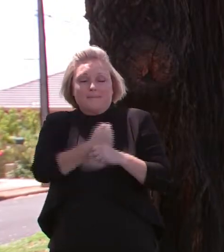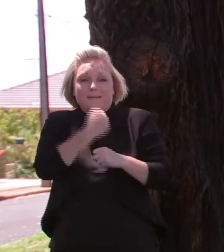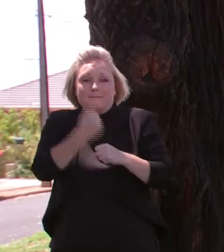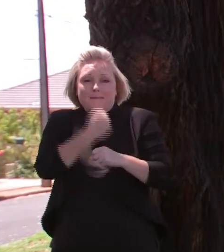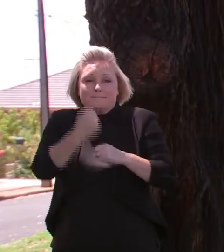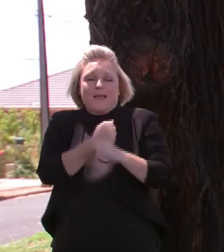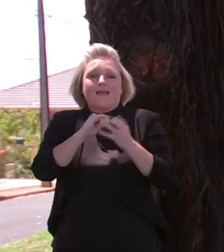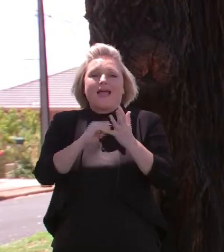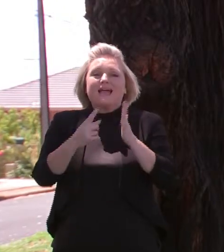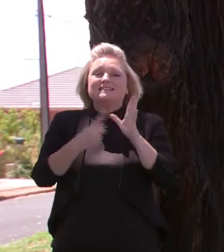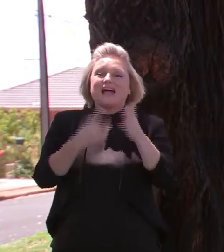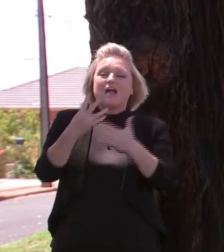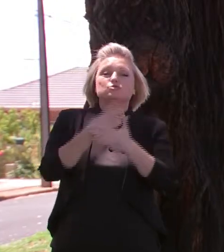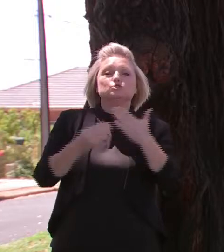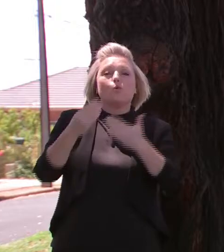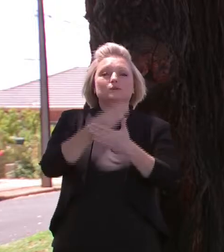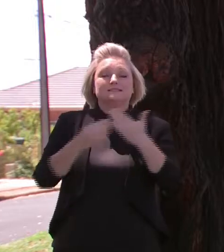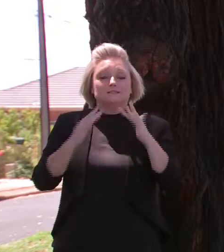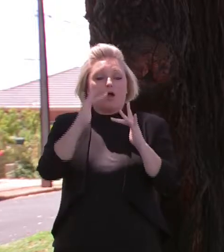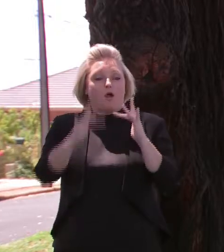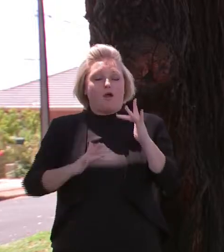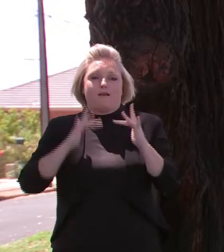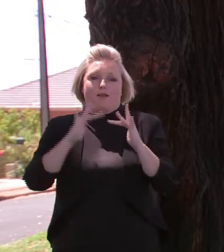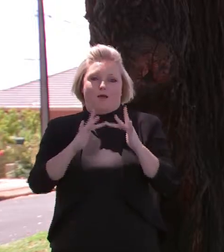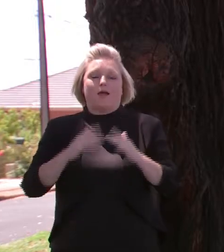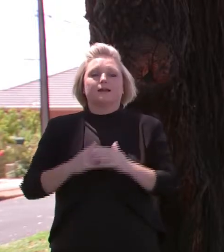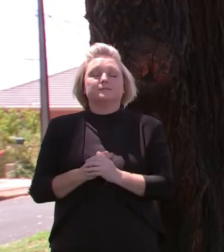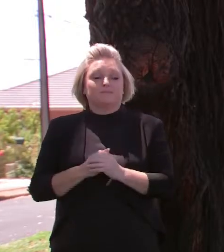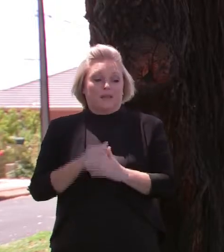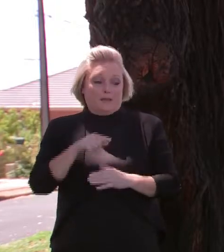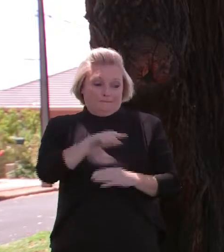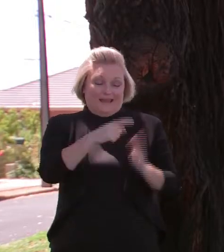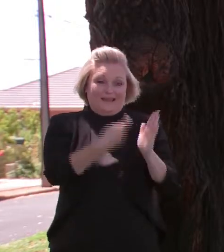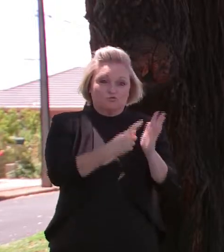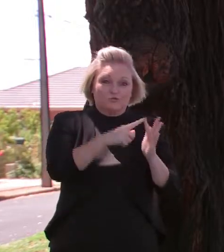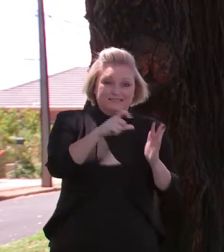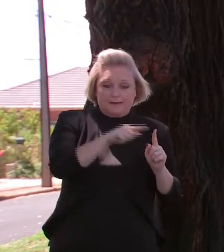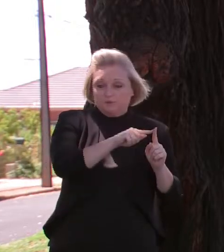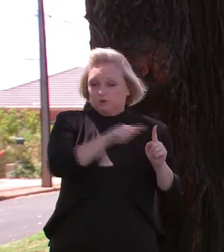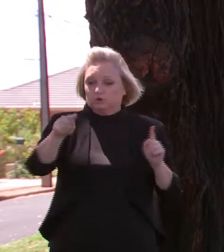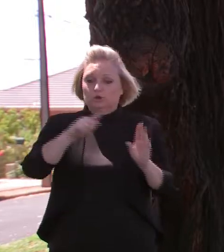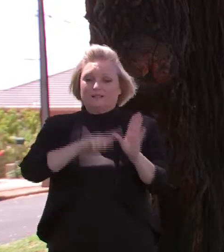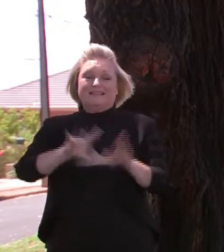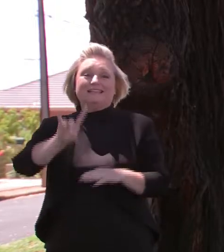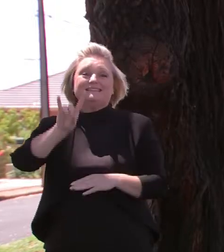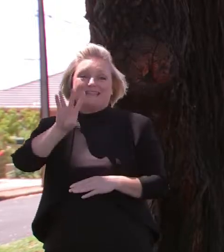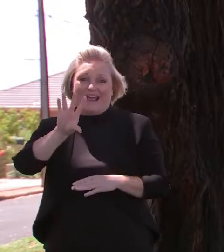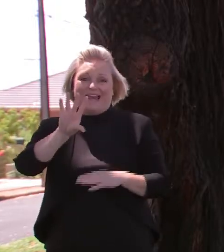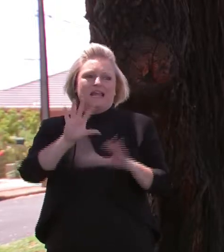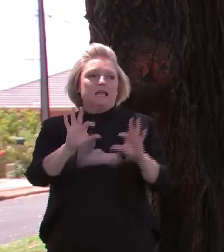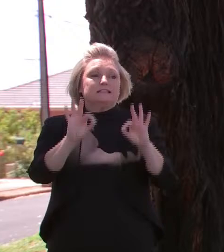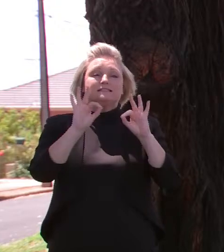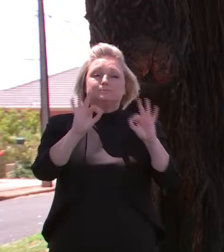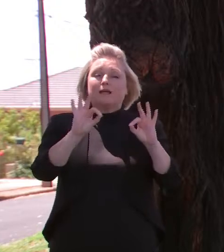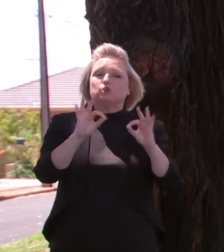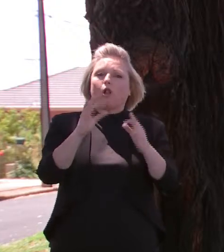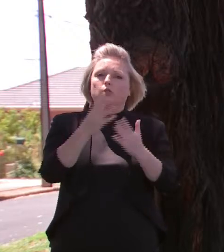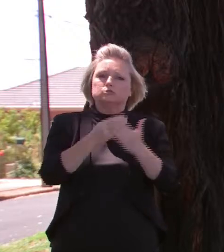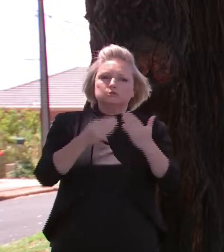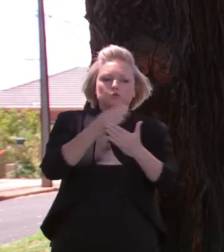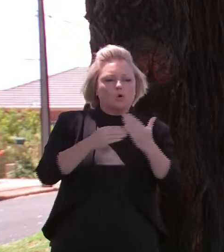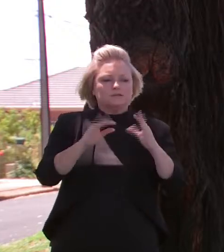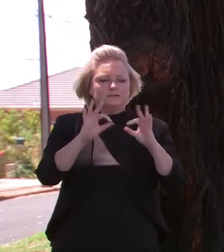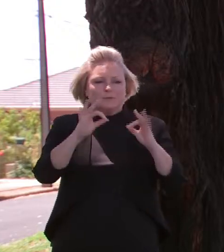resources. These resources are available for students from reception to Year 10. They're not designed to replace the lessons that are in